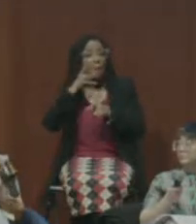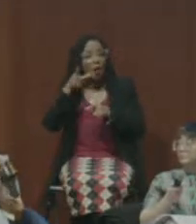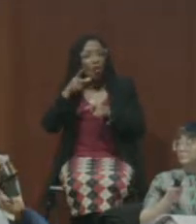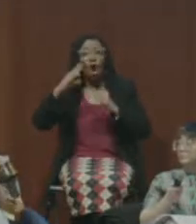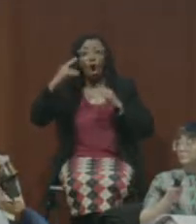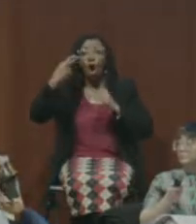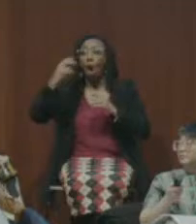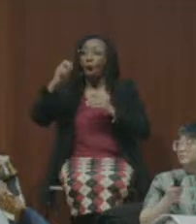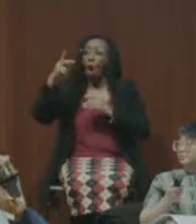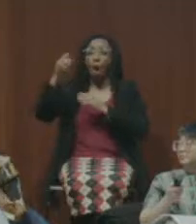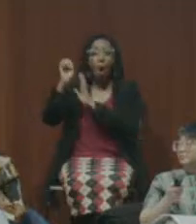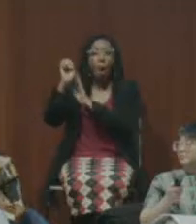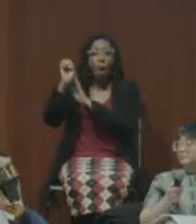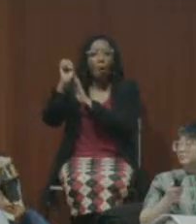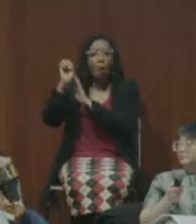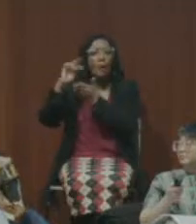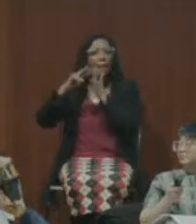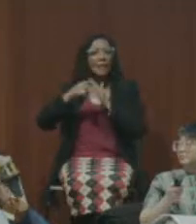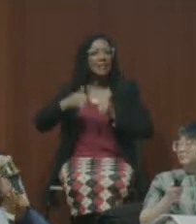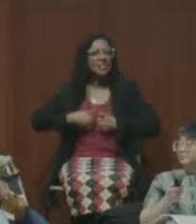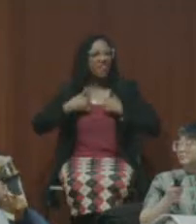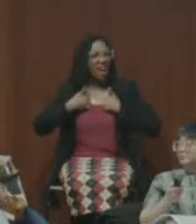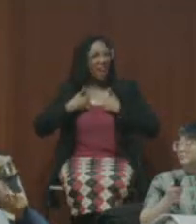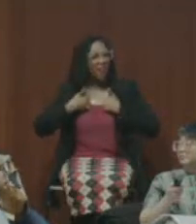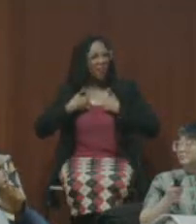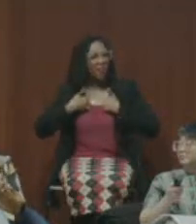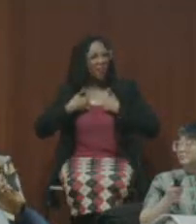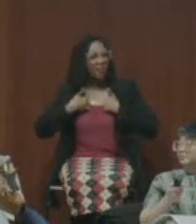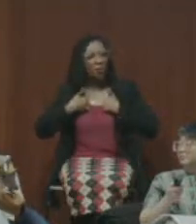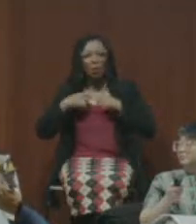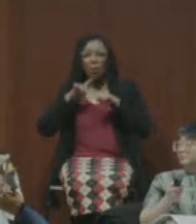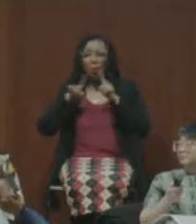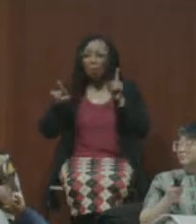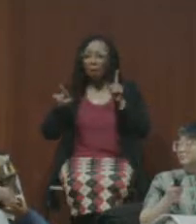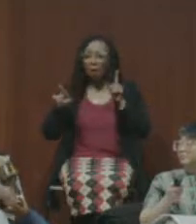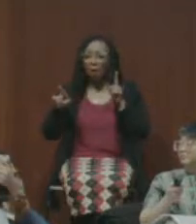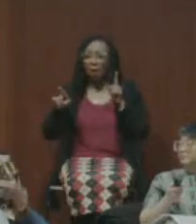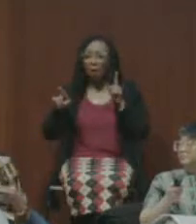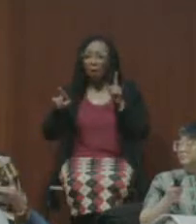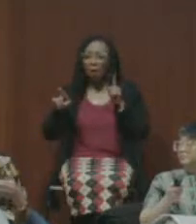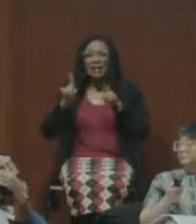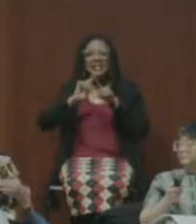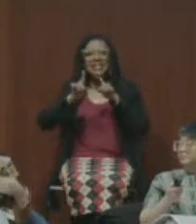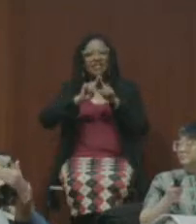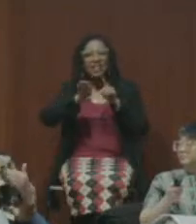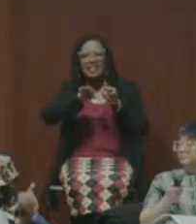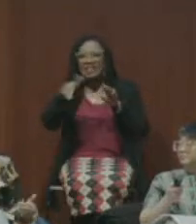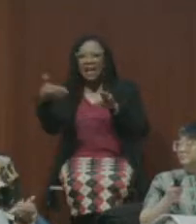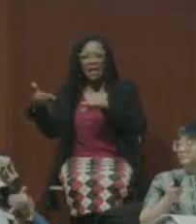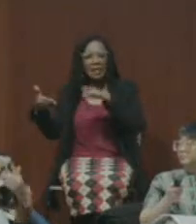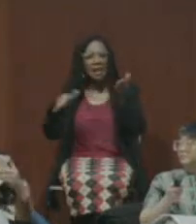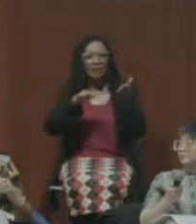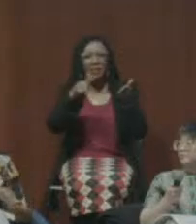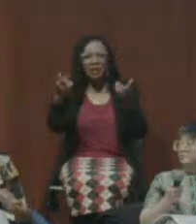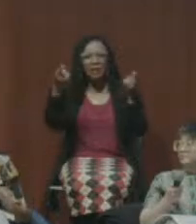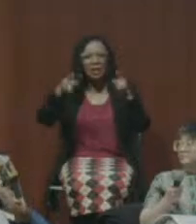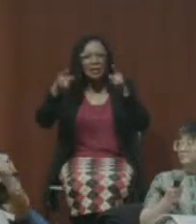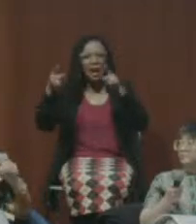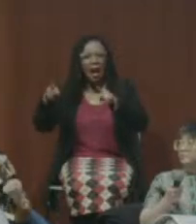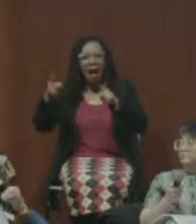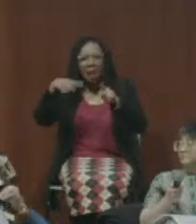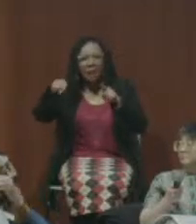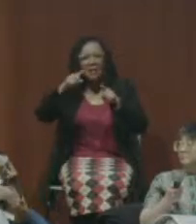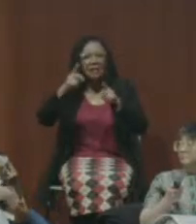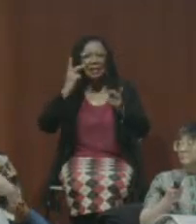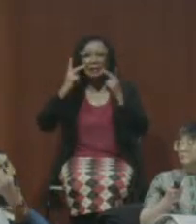hope is a mechanism of survival. But with the different types of death that is being practiced and the different type